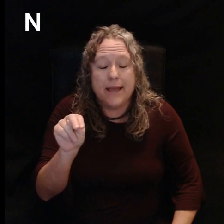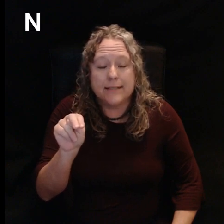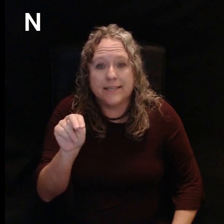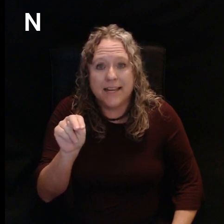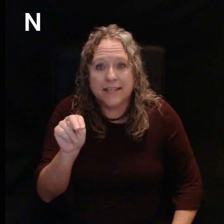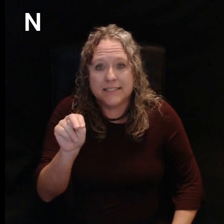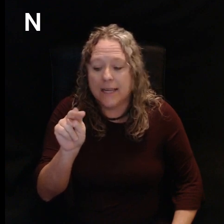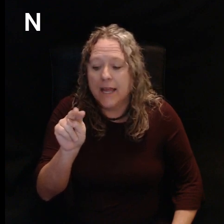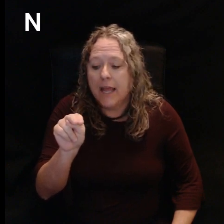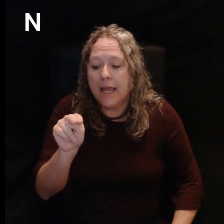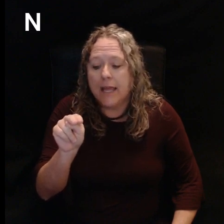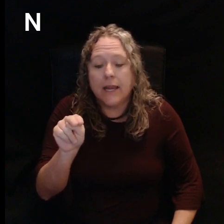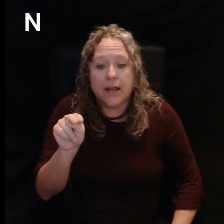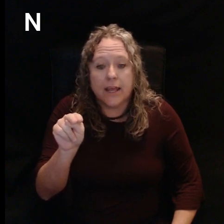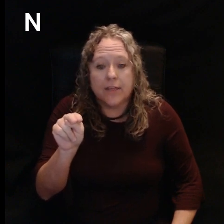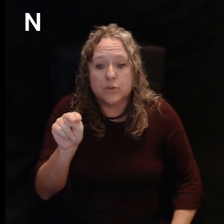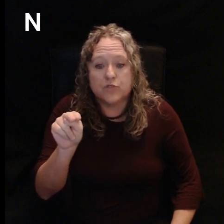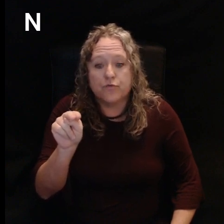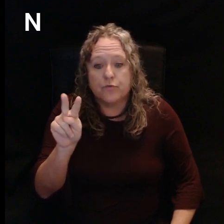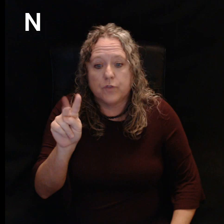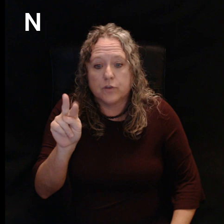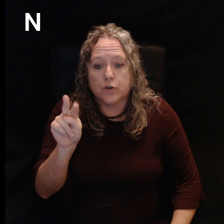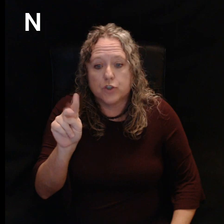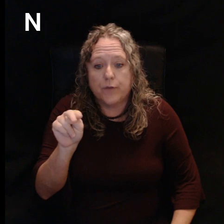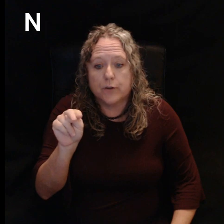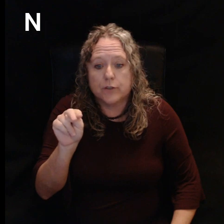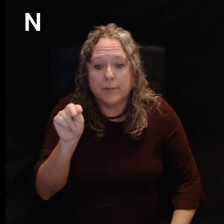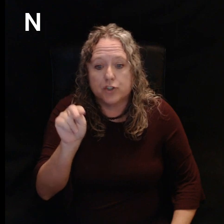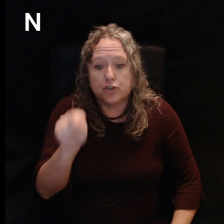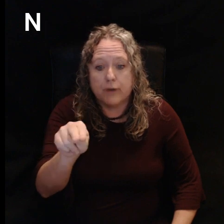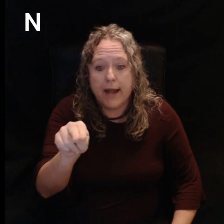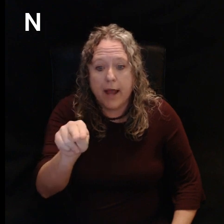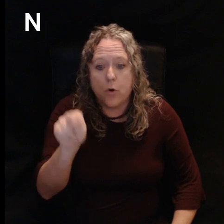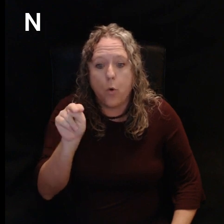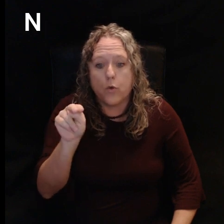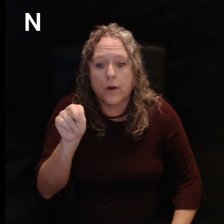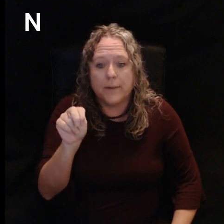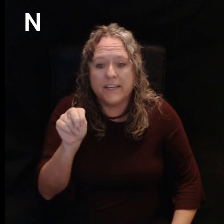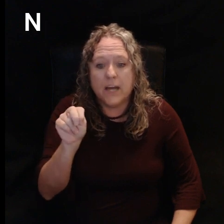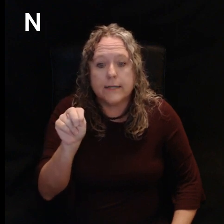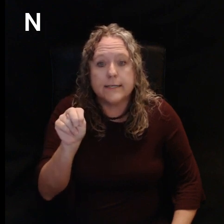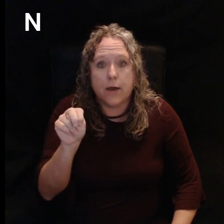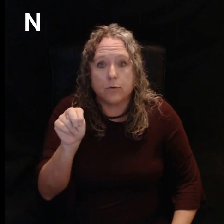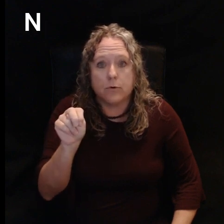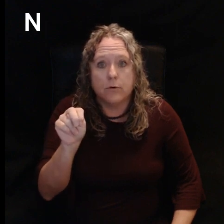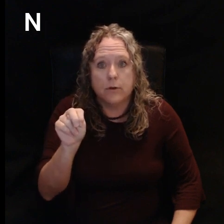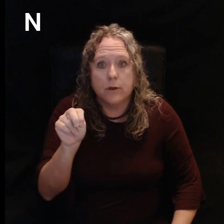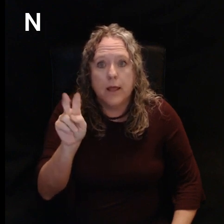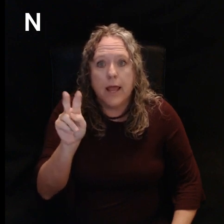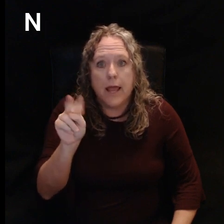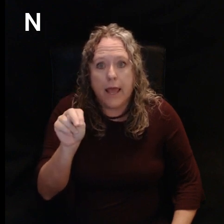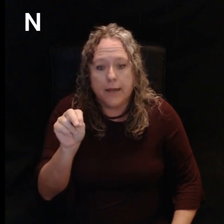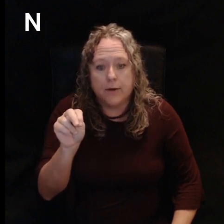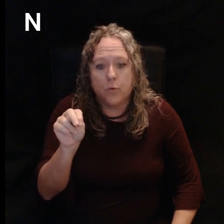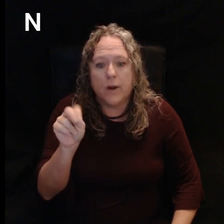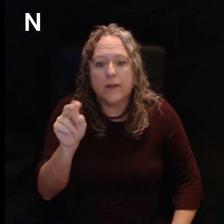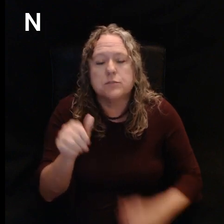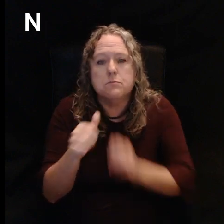in Nancy. N. And again, those first 2 fingers are going to be straight out or they're going to be tucked down. N. Whatever's